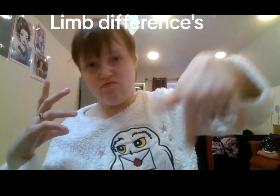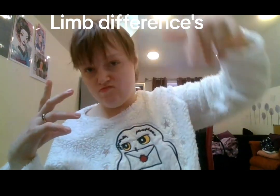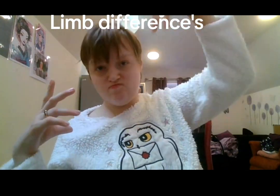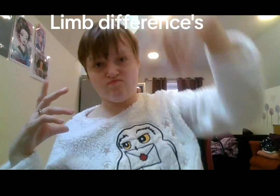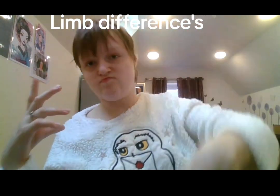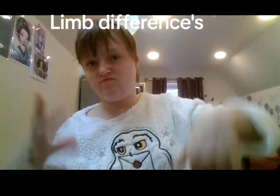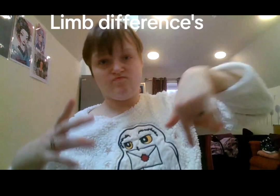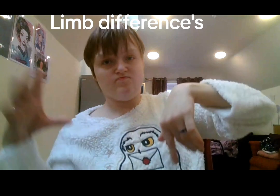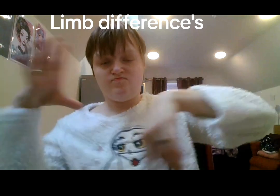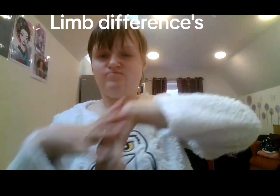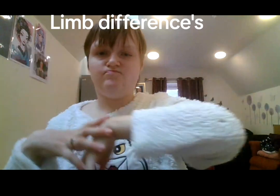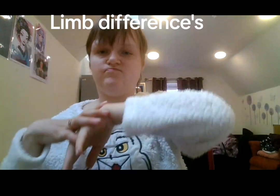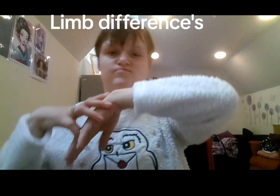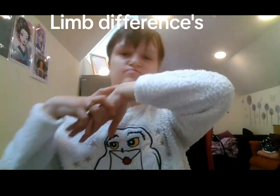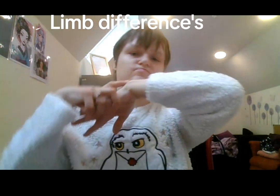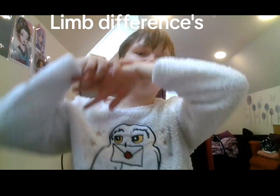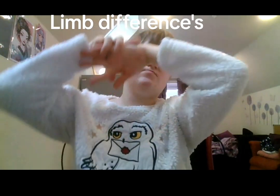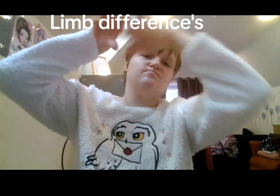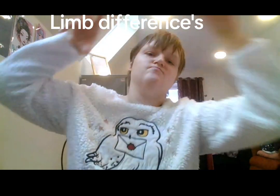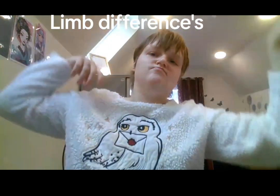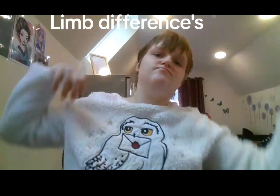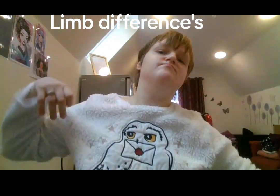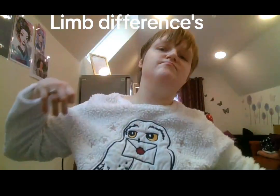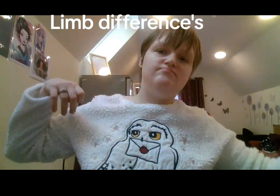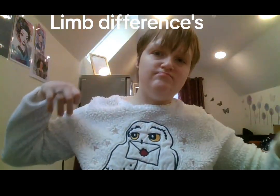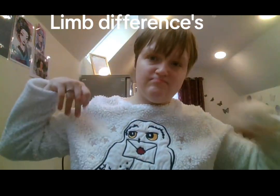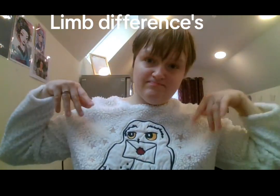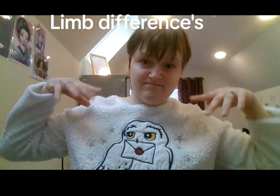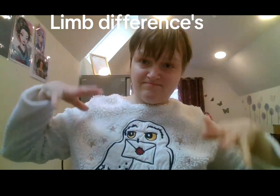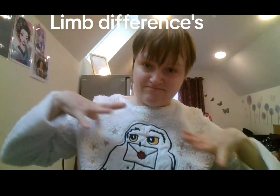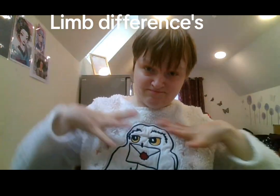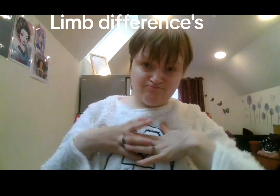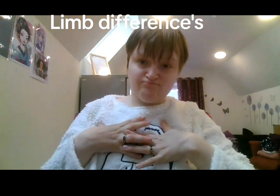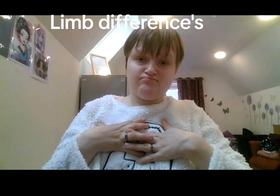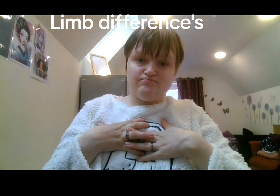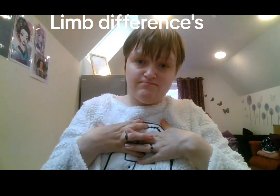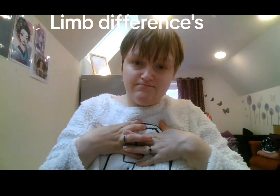on TikTok is to get it known and so that my fans can follow me.